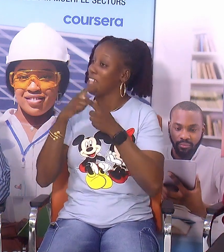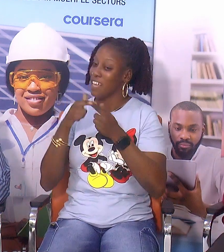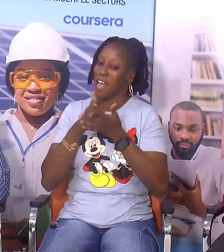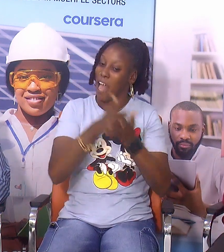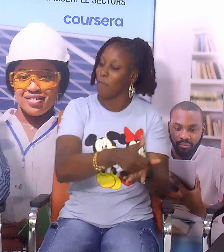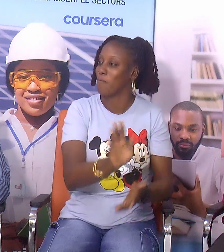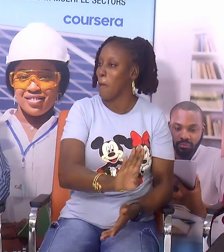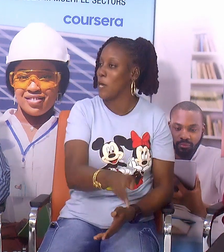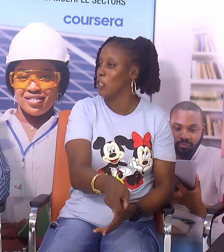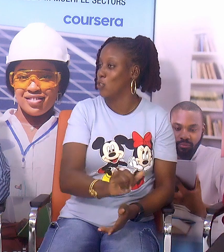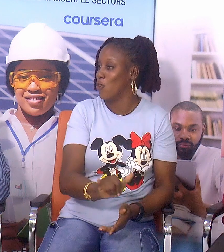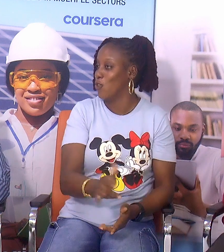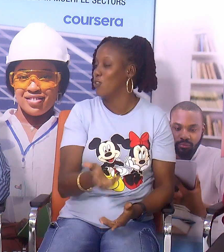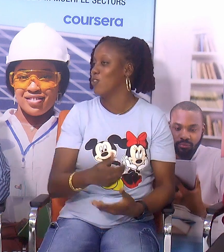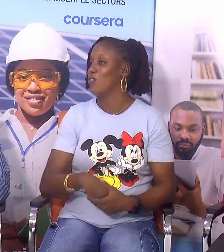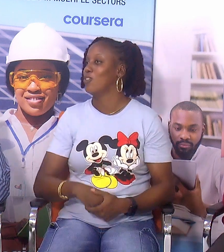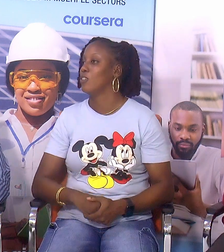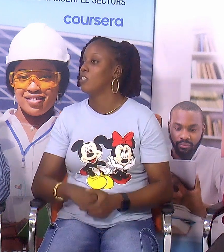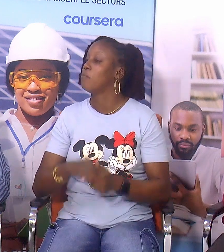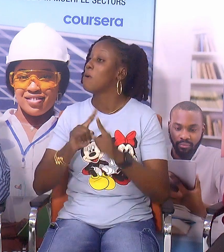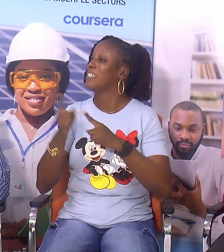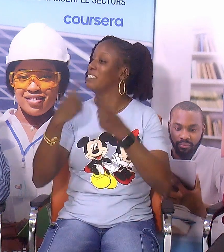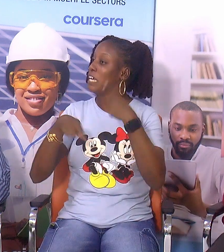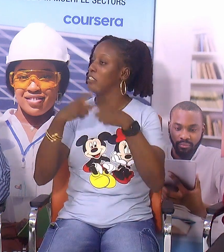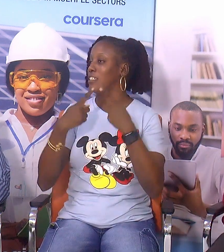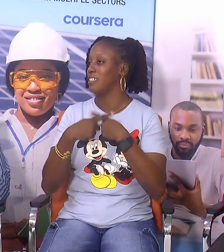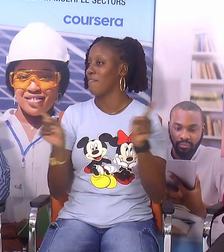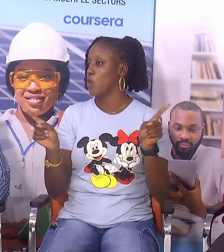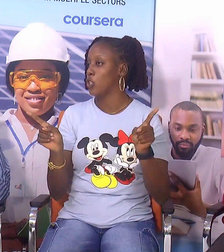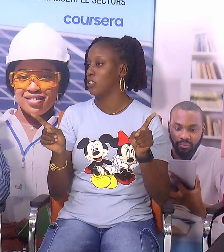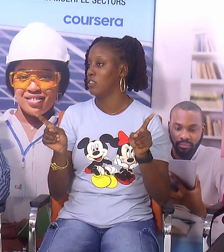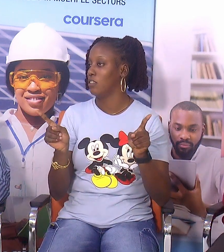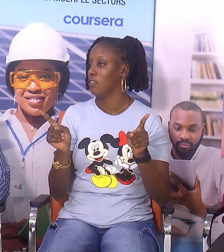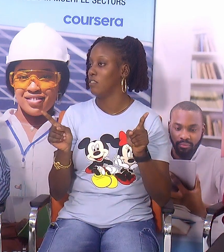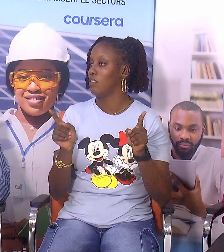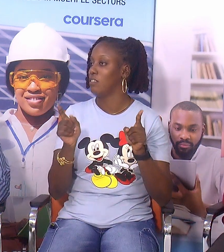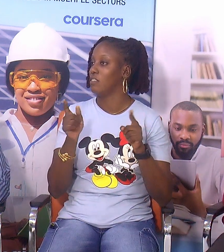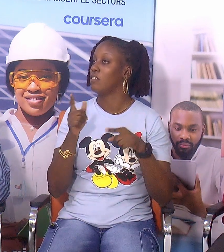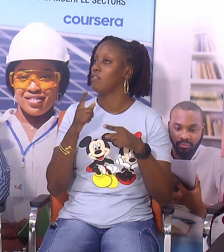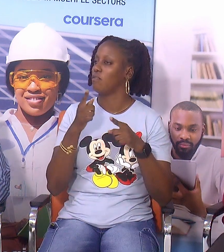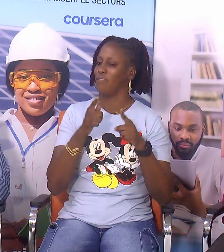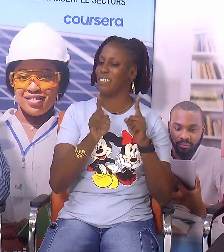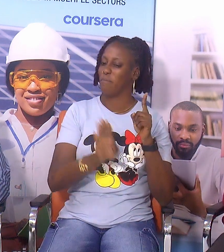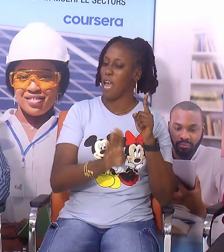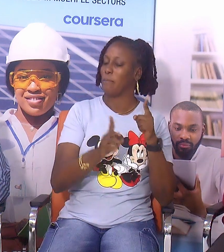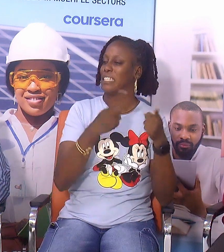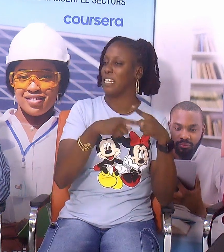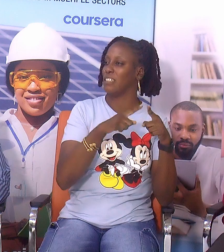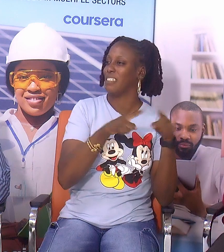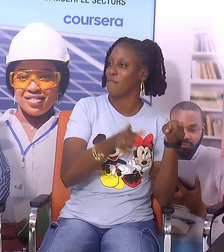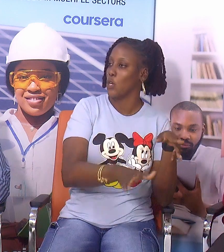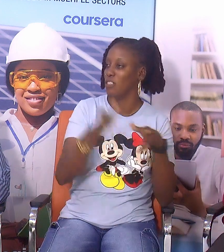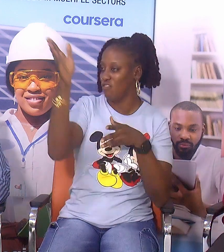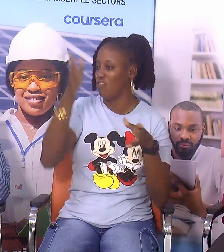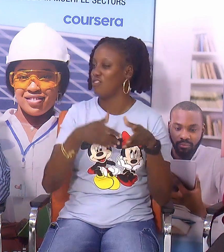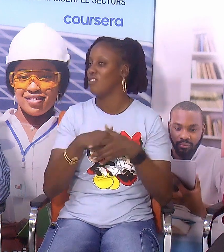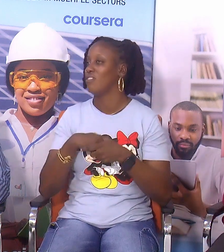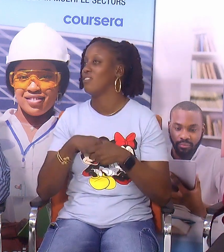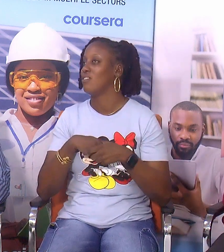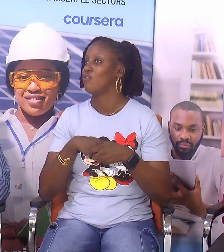Things that could help me and help Barbados as well. But I also found that it's starting to be